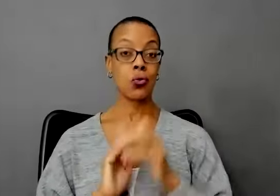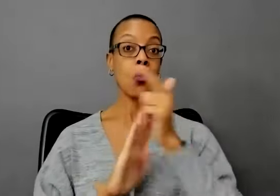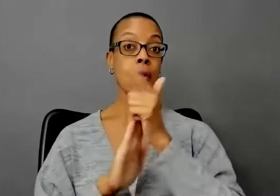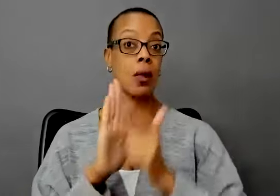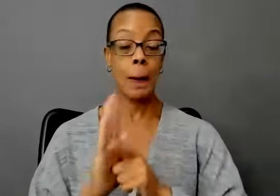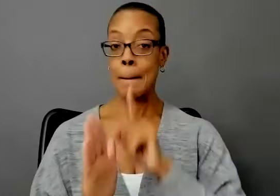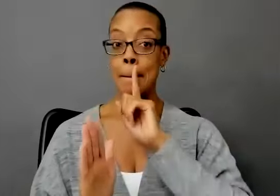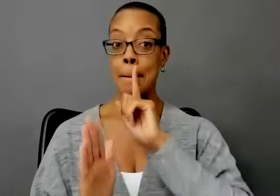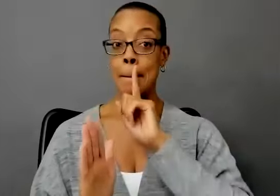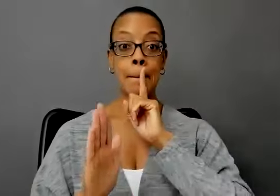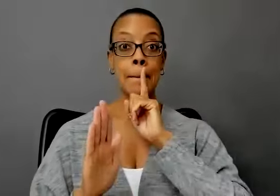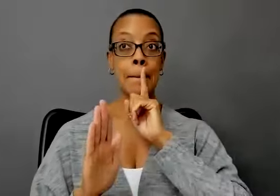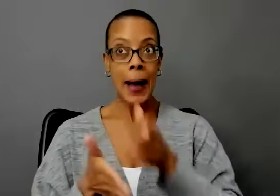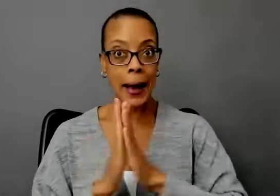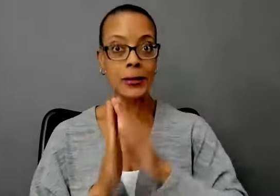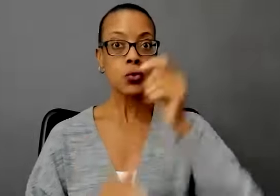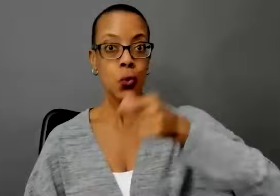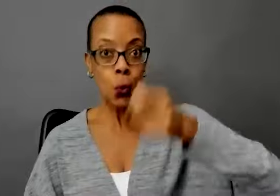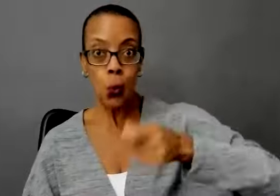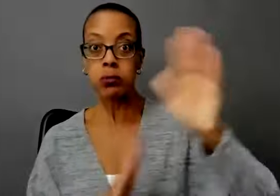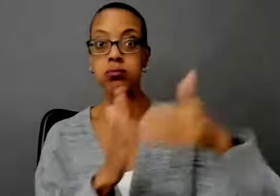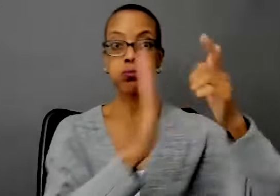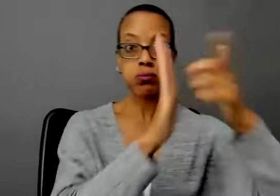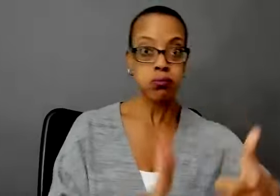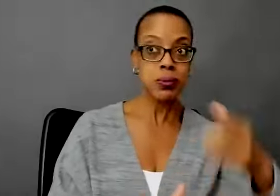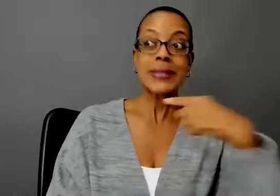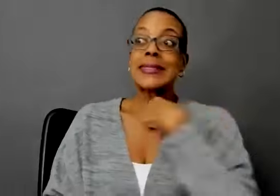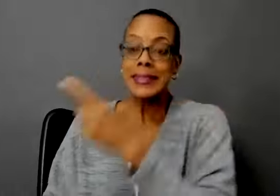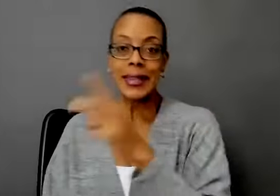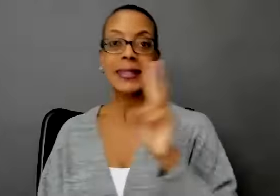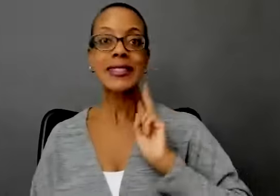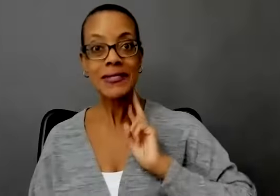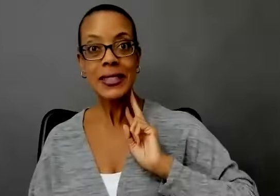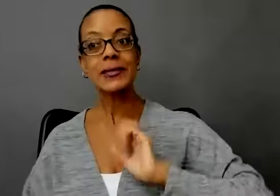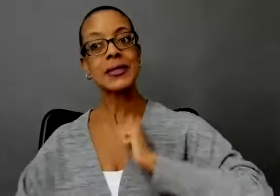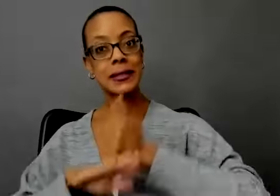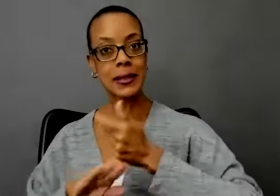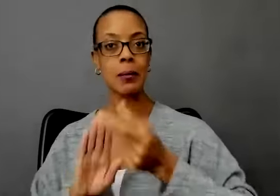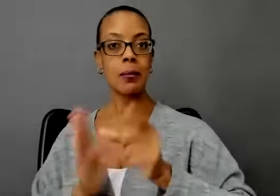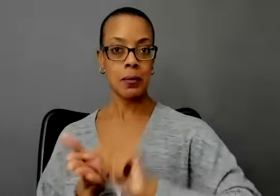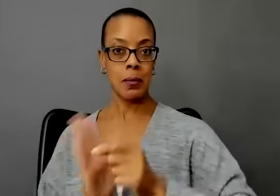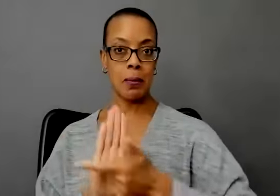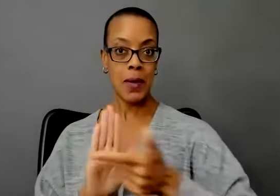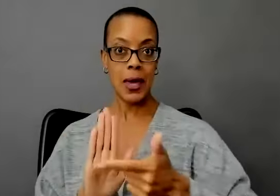court or prosecutor to notify a victim complainant of a placed publication ban, leading many again